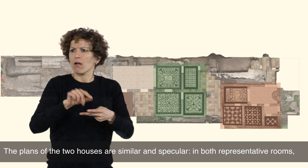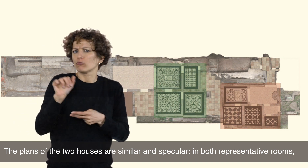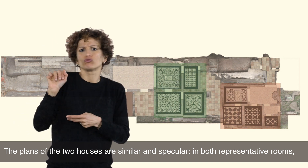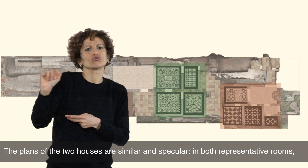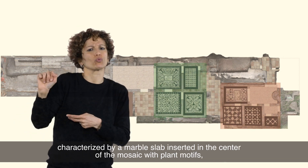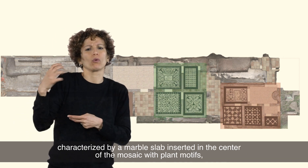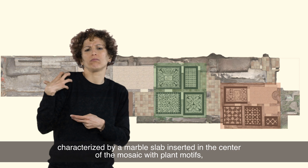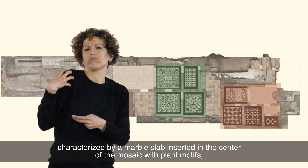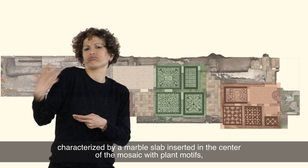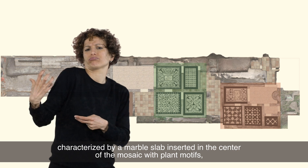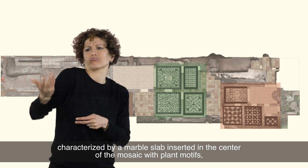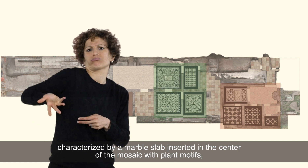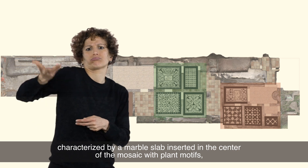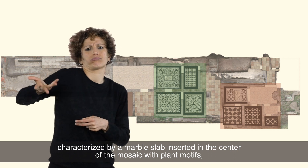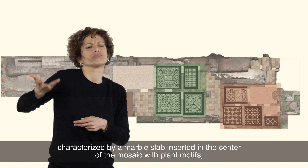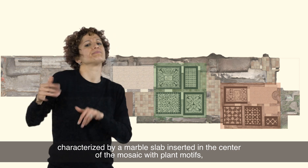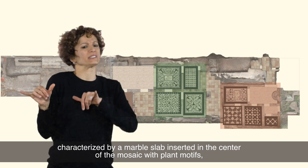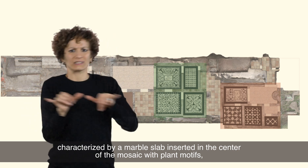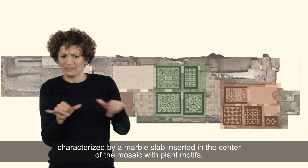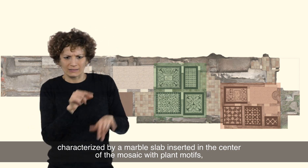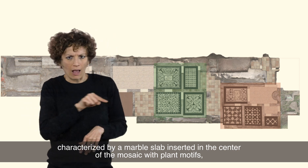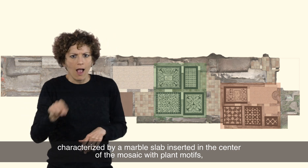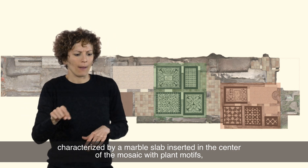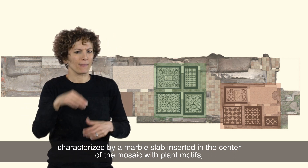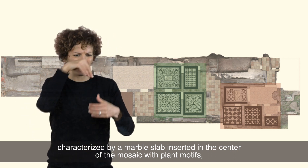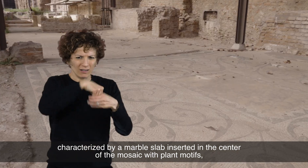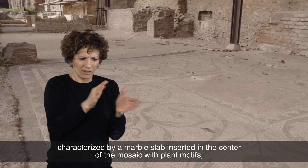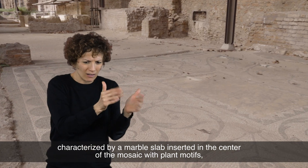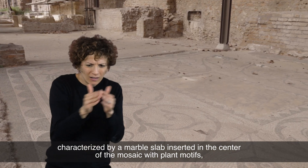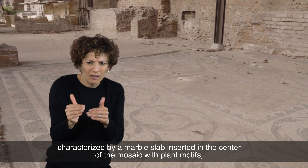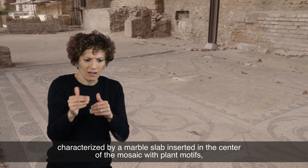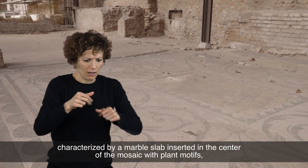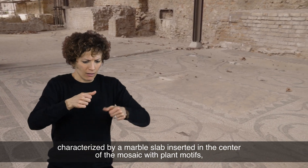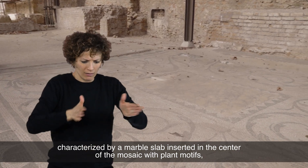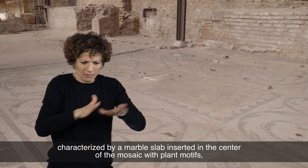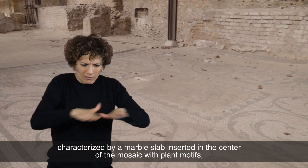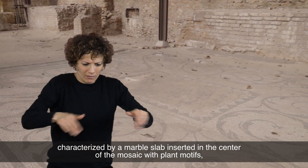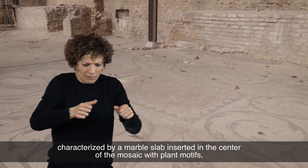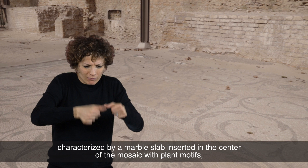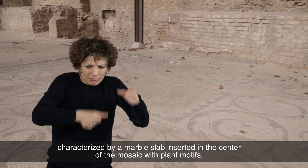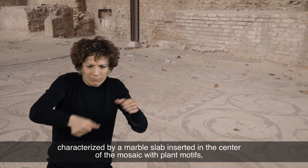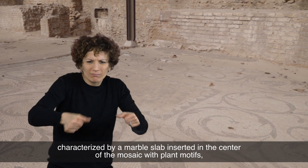rooms, characterized by a marble slab inserted in the center of the mosaic with plants